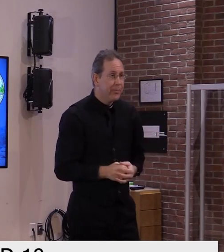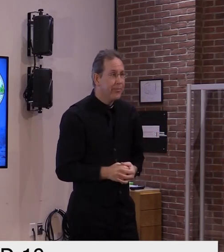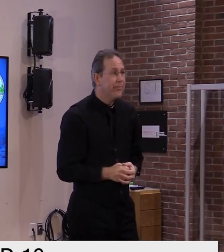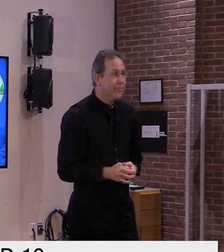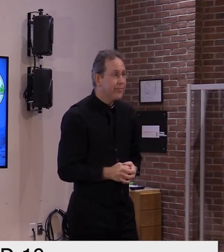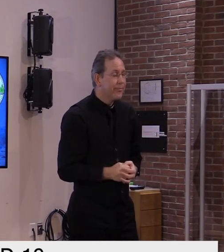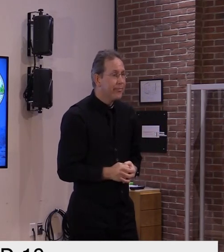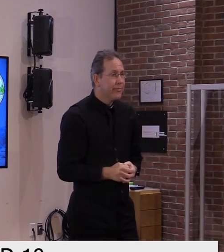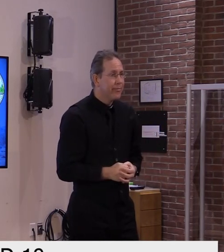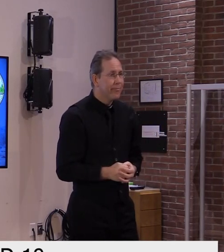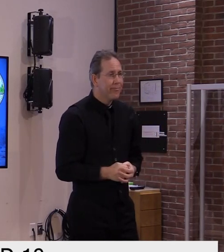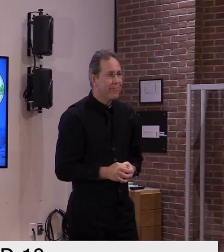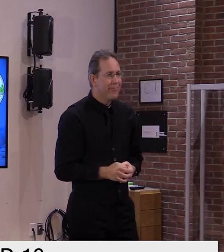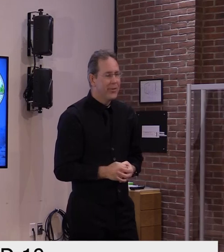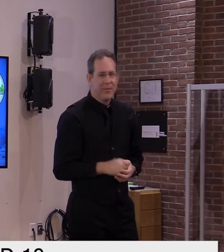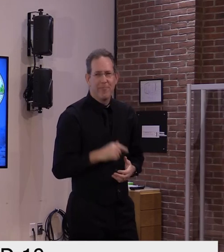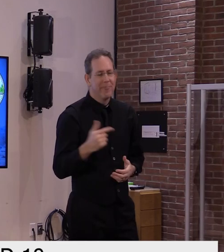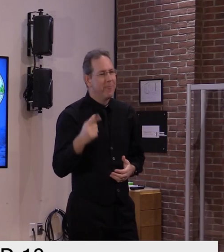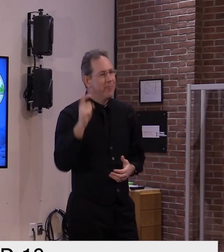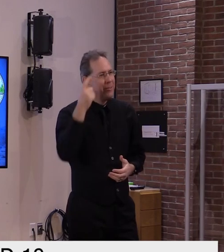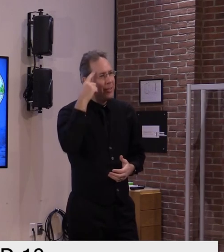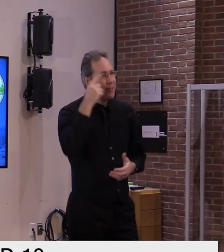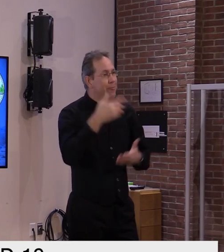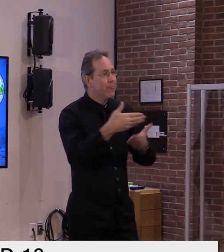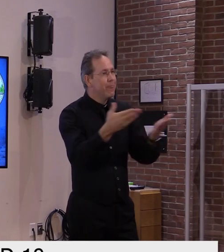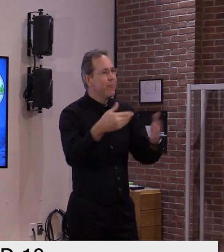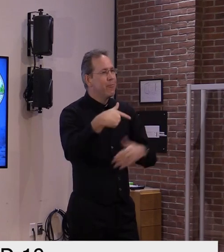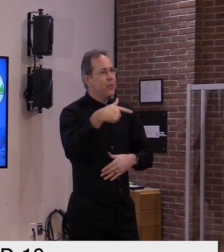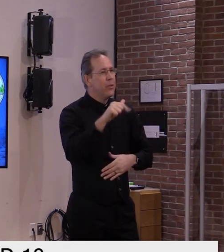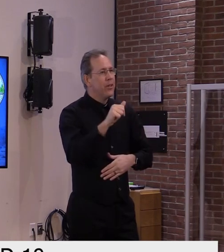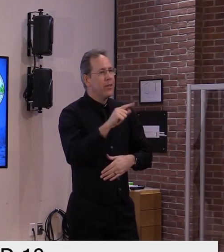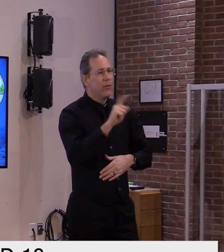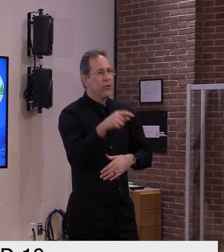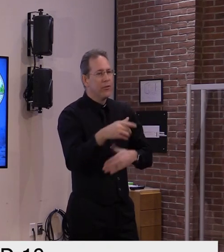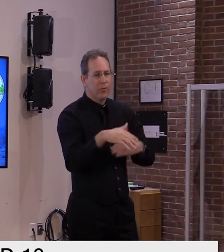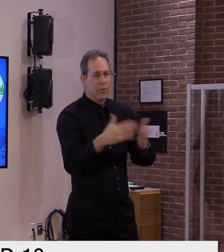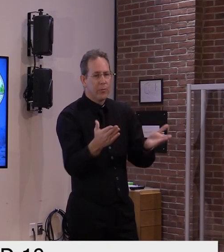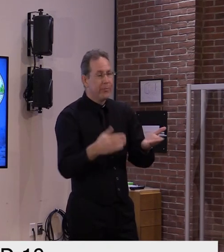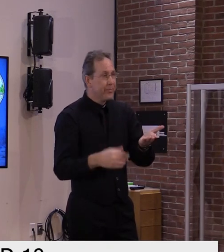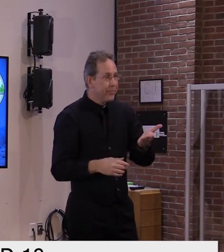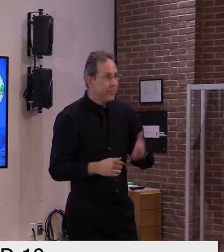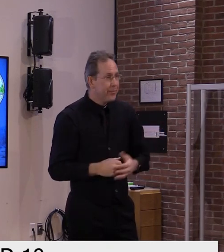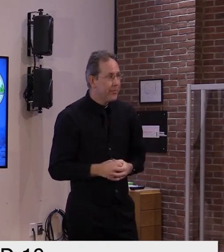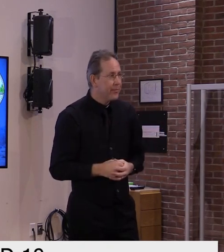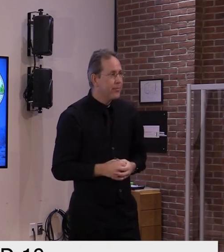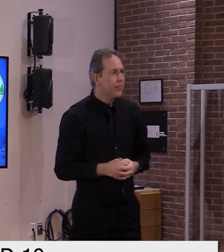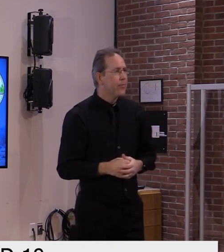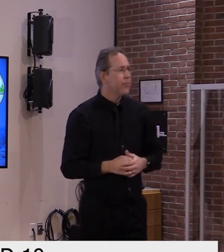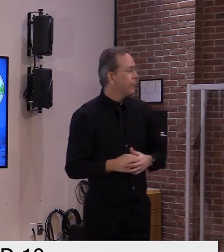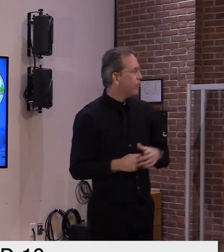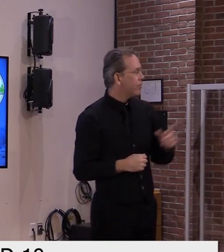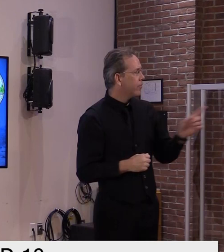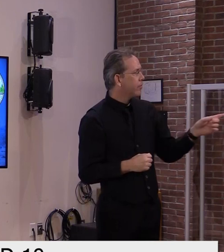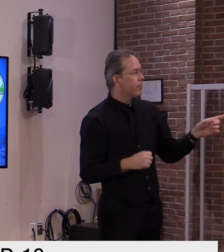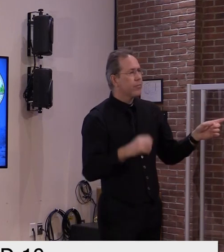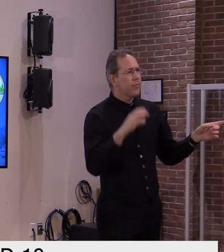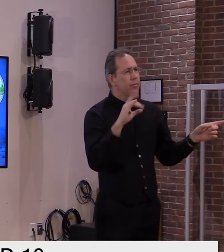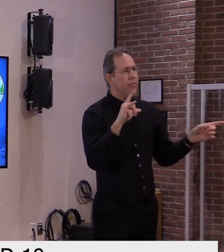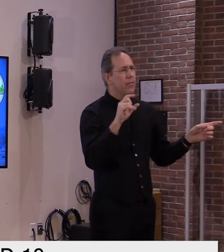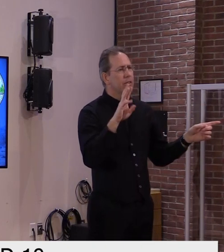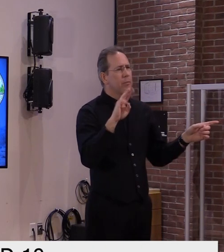With that, we'll open up to questions. All right, we'll start in the room with Calvin. Thank you, Governor.